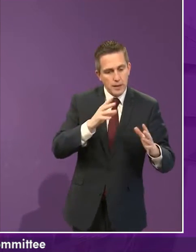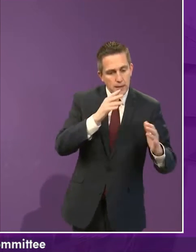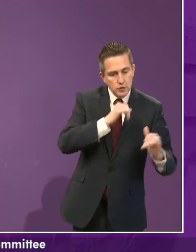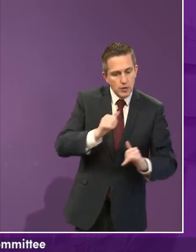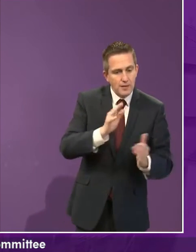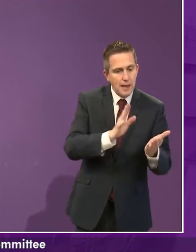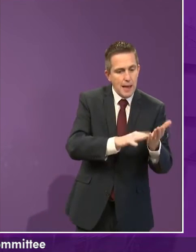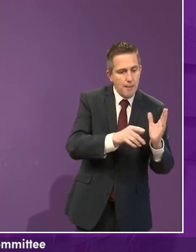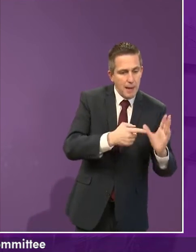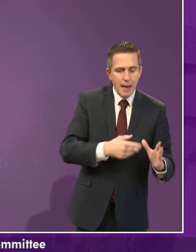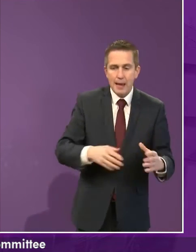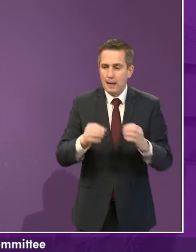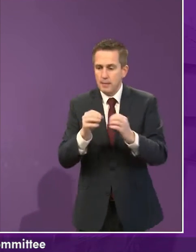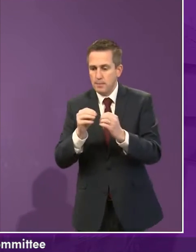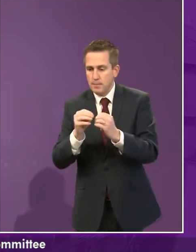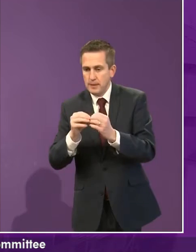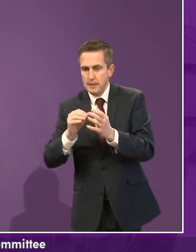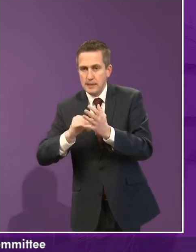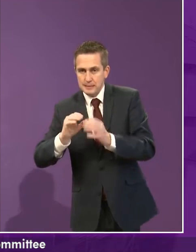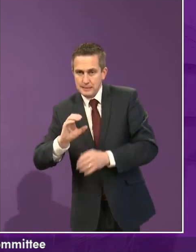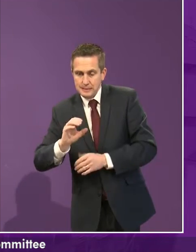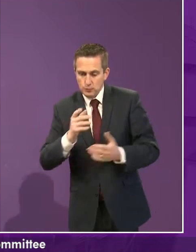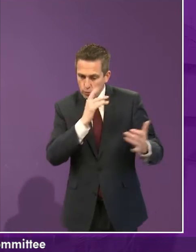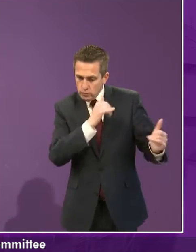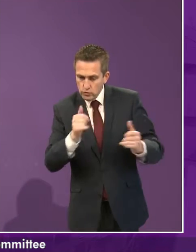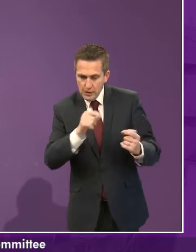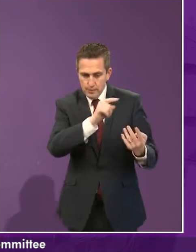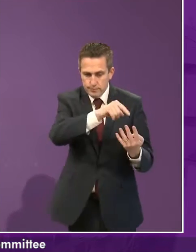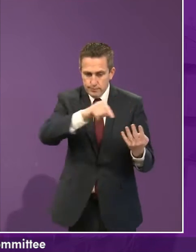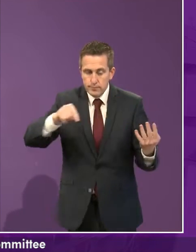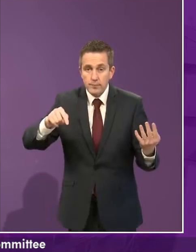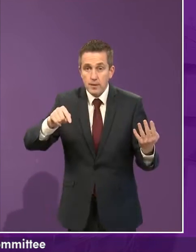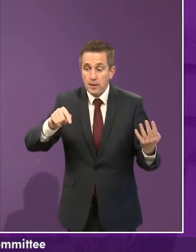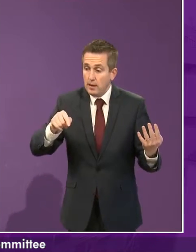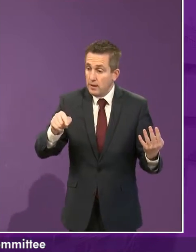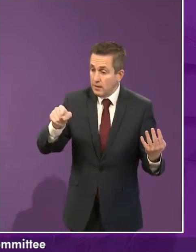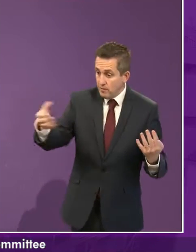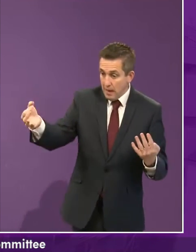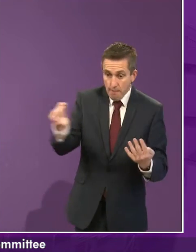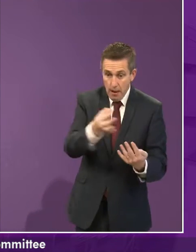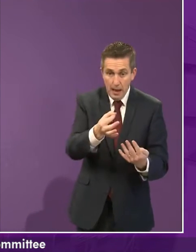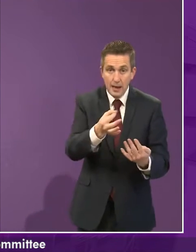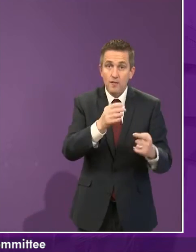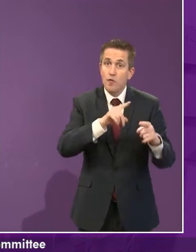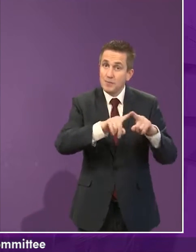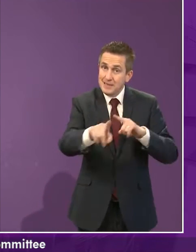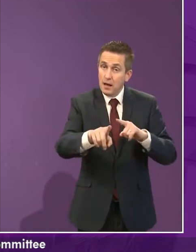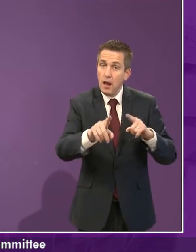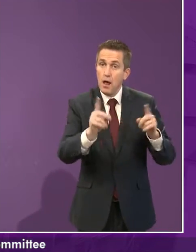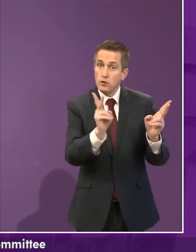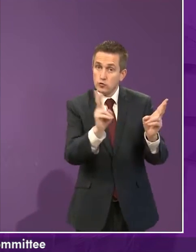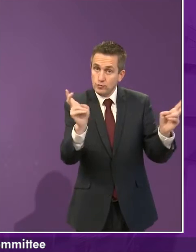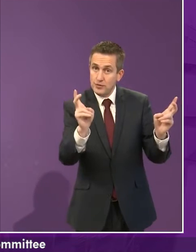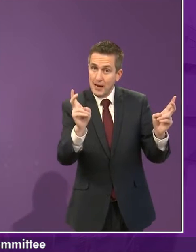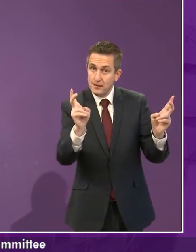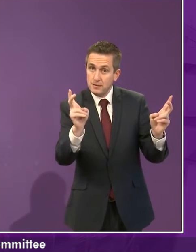of BSc, and whilst the applicant is applying for a particular subject within those areas, we